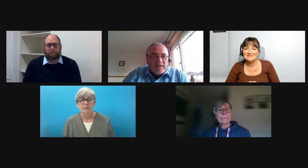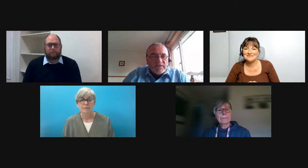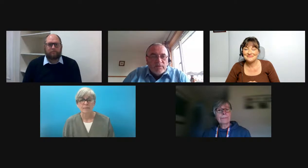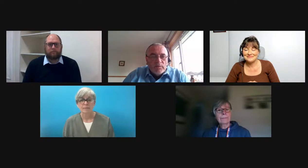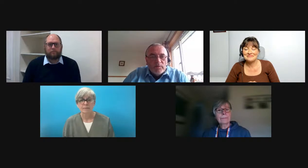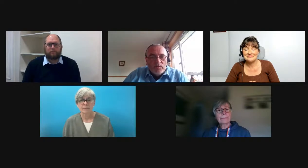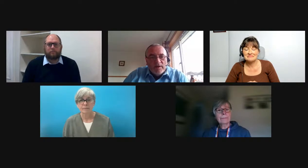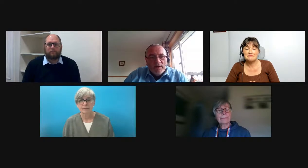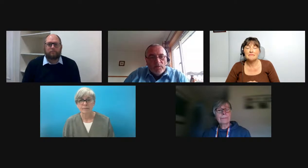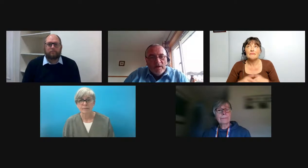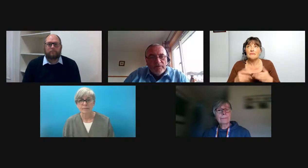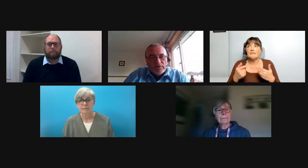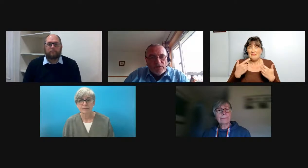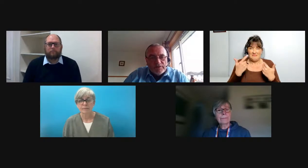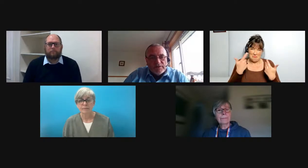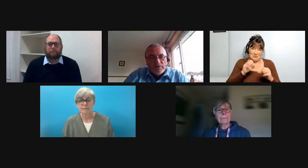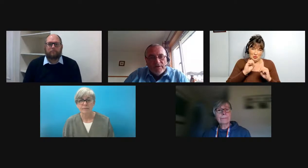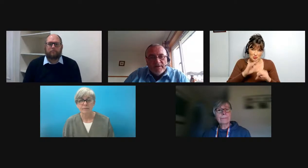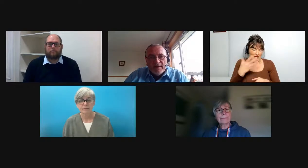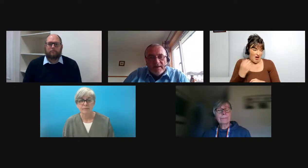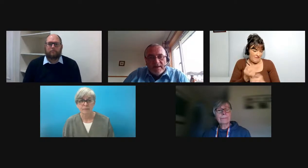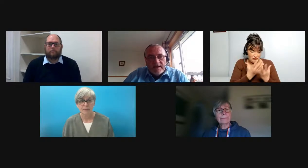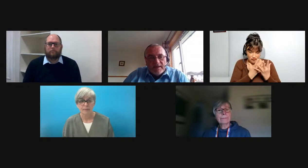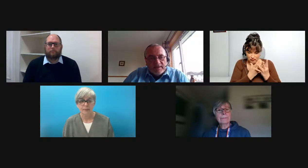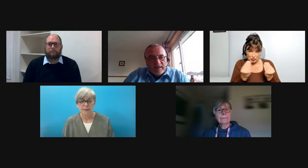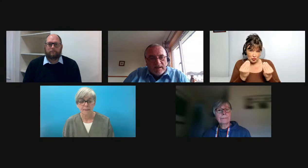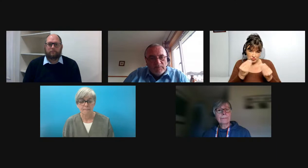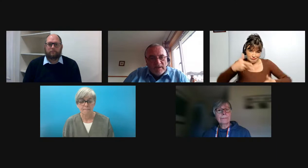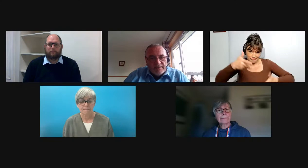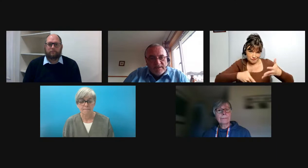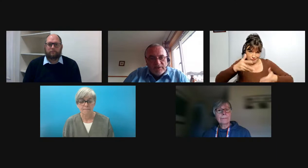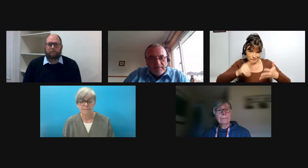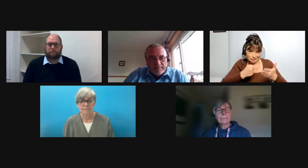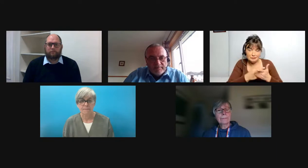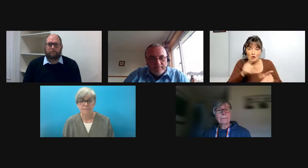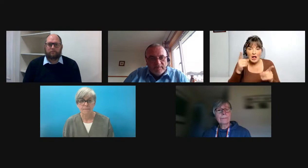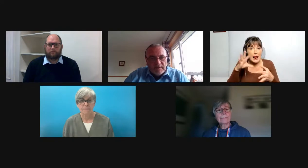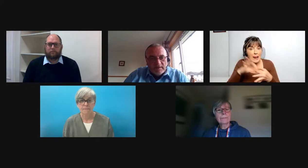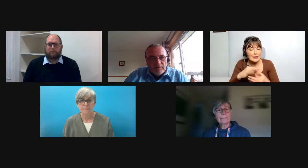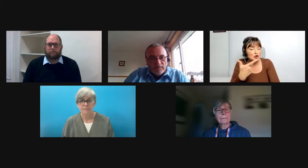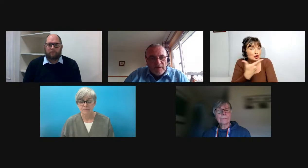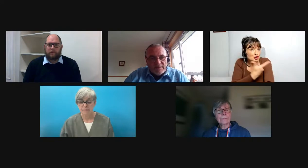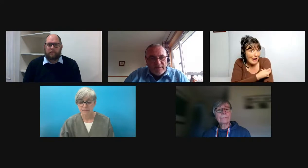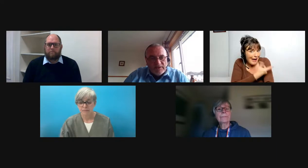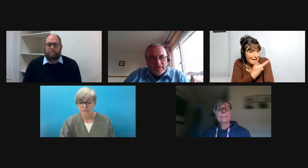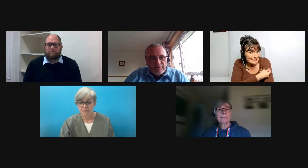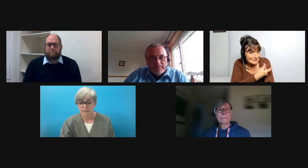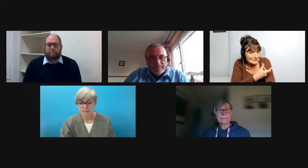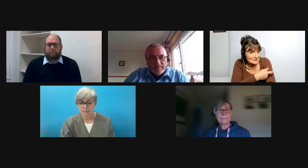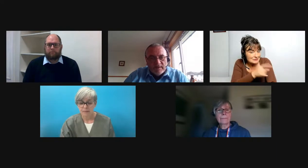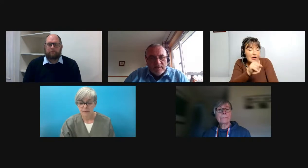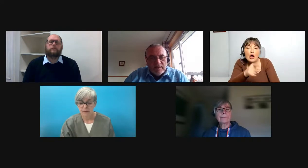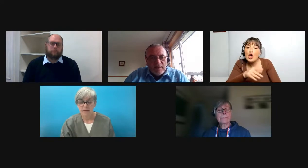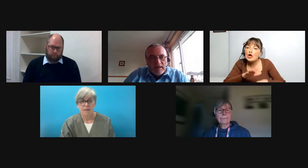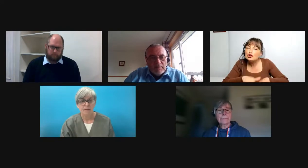As I've said, we have resources on immunisation,